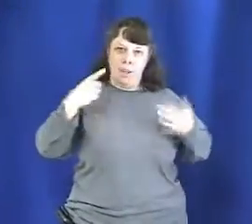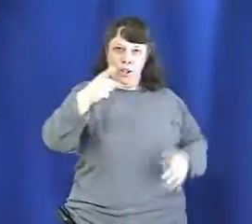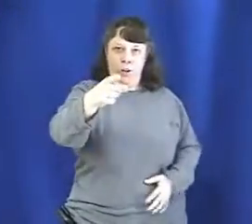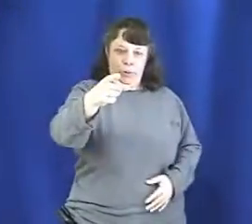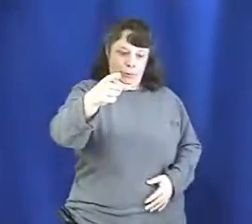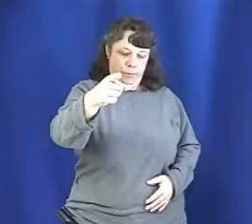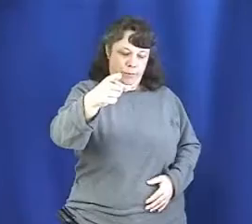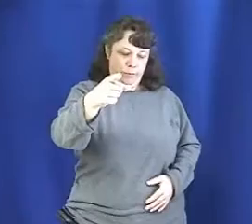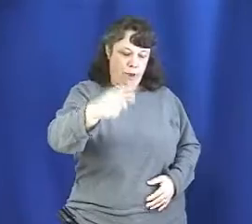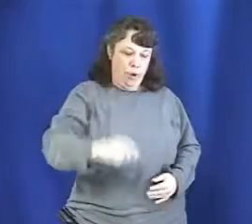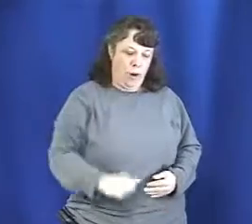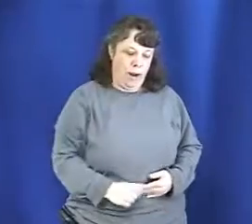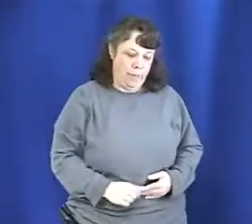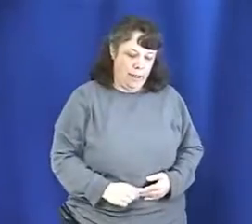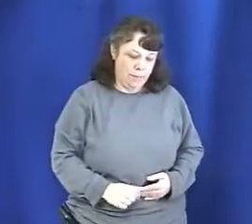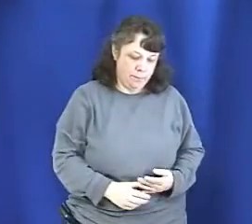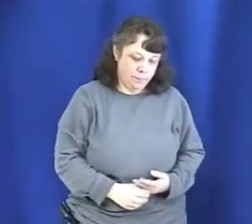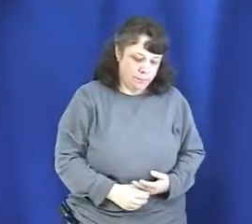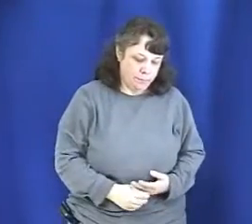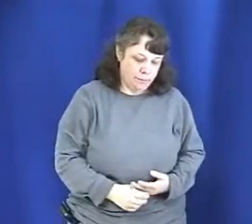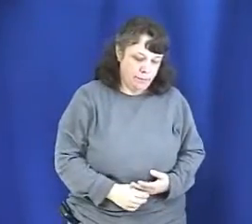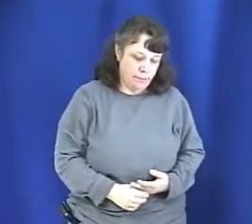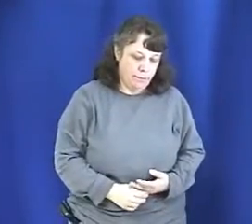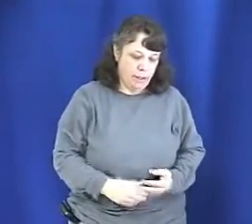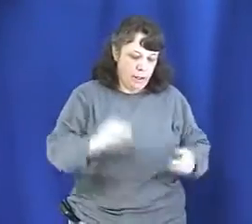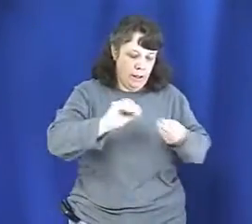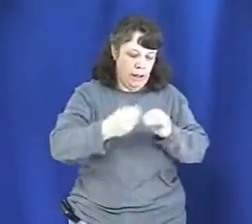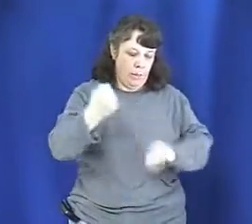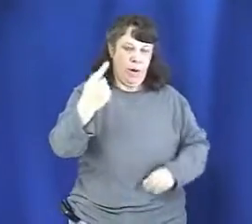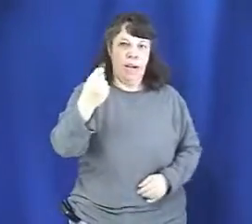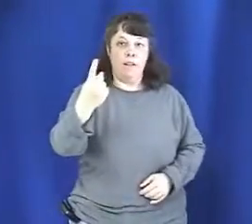Happy you. You are happy. Number 11.